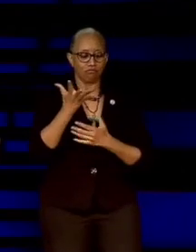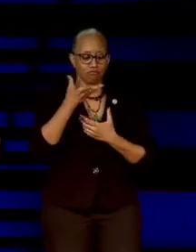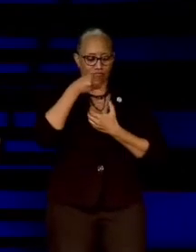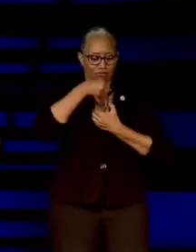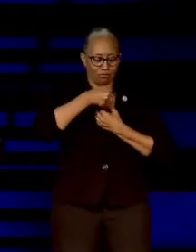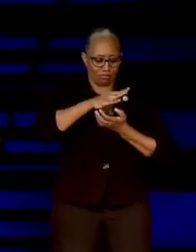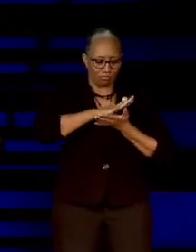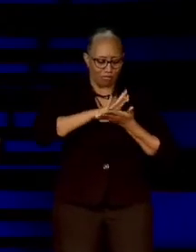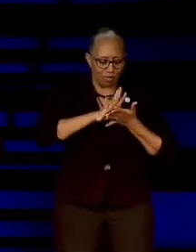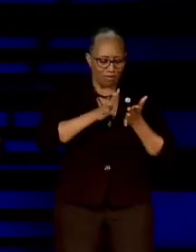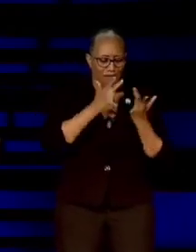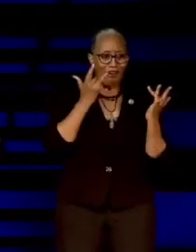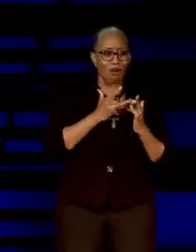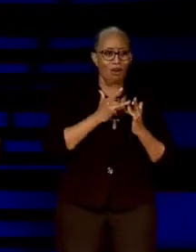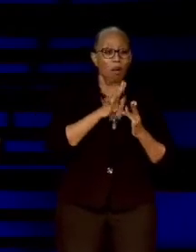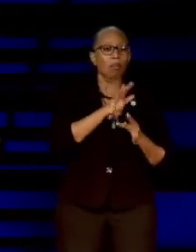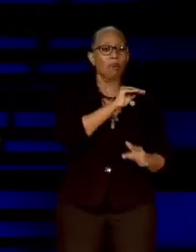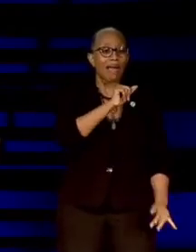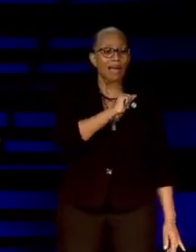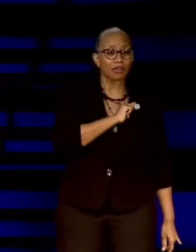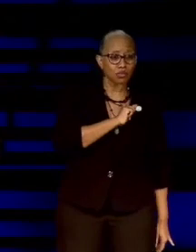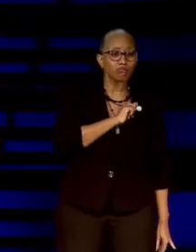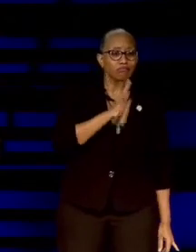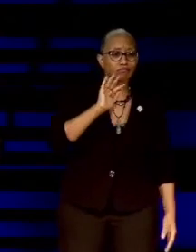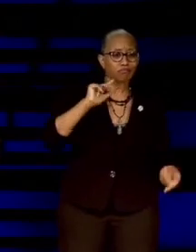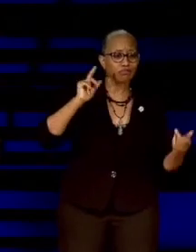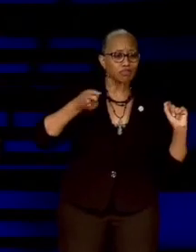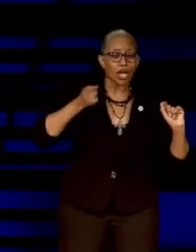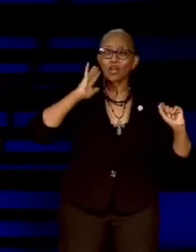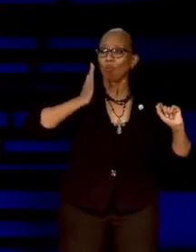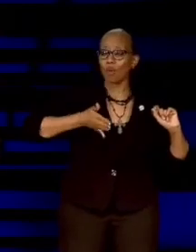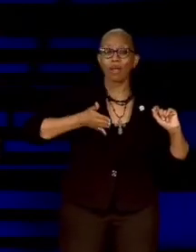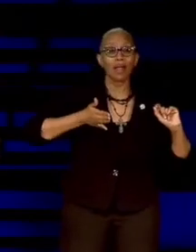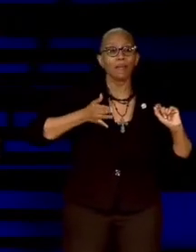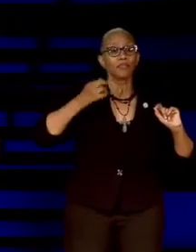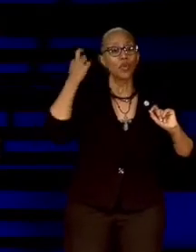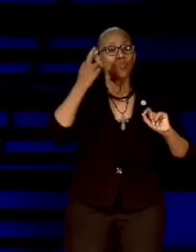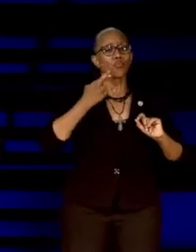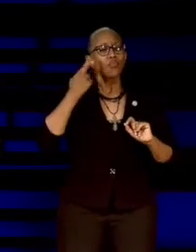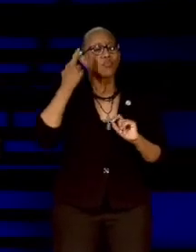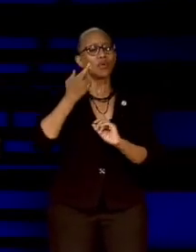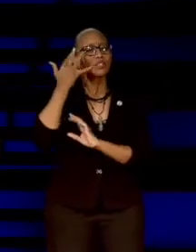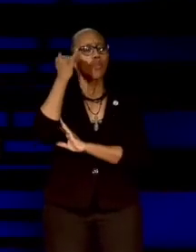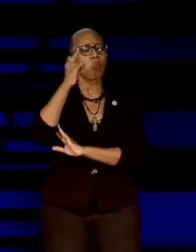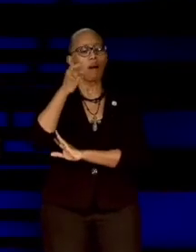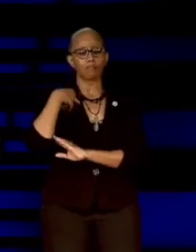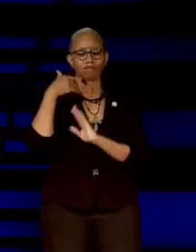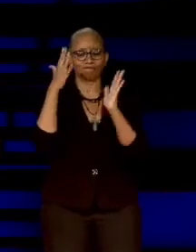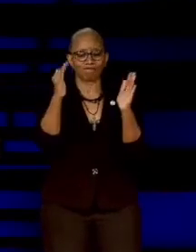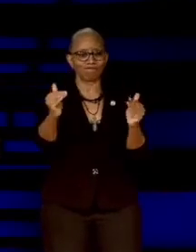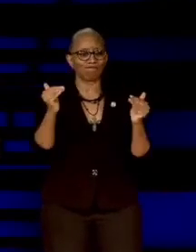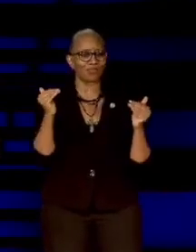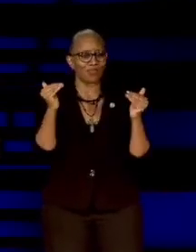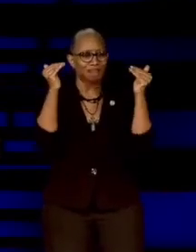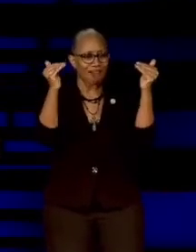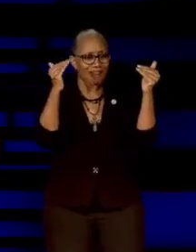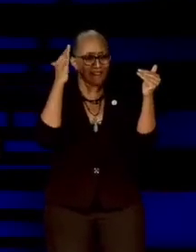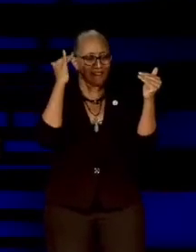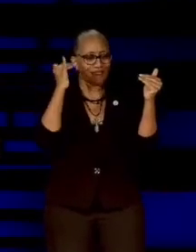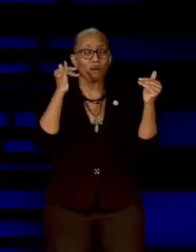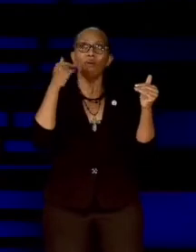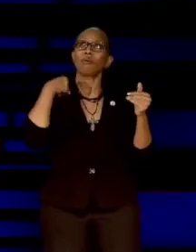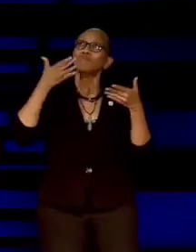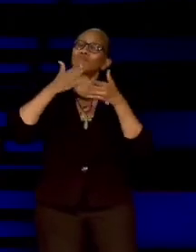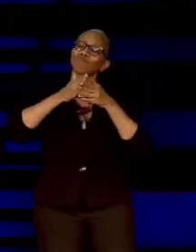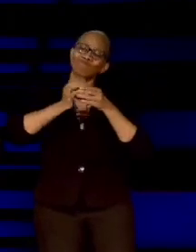he clean your clothes, he'll clean your attitude. And you do know the reason you get to go higher in you is the more you